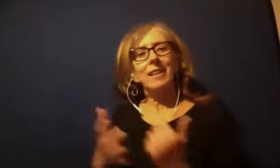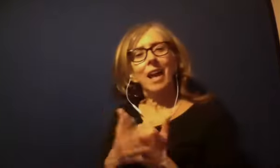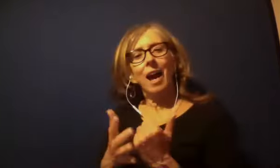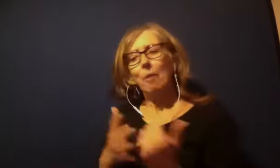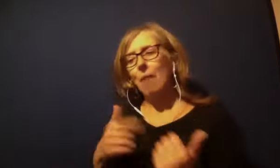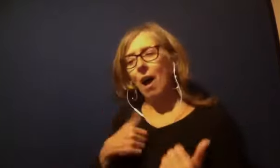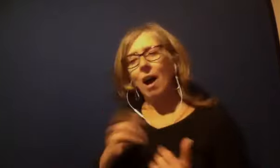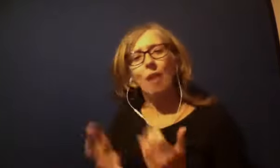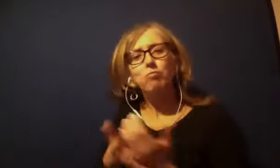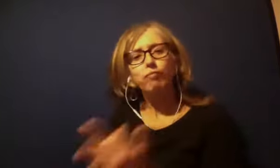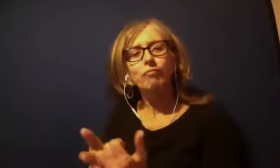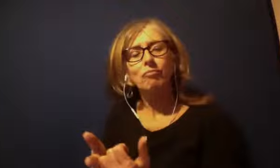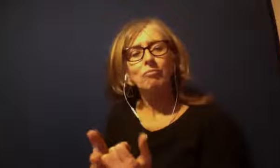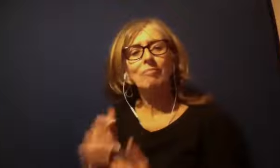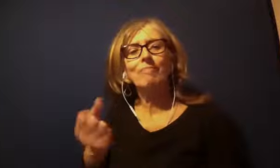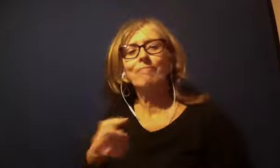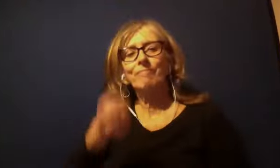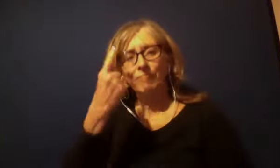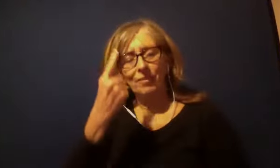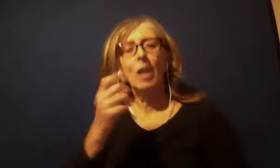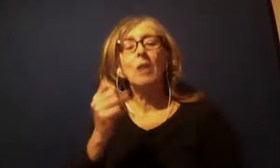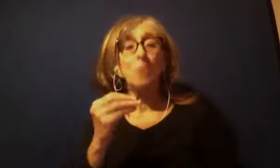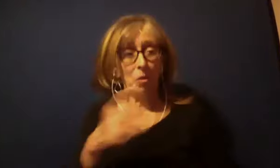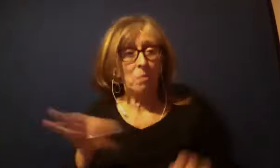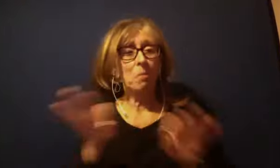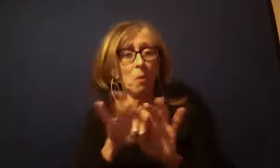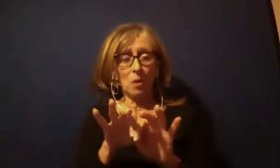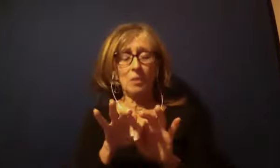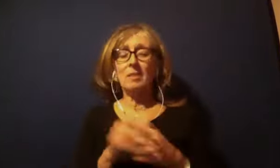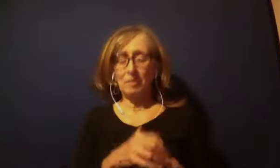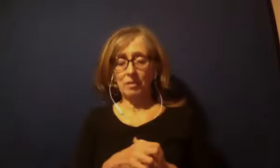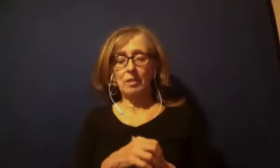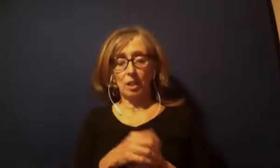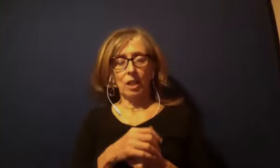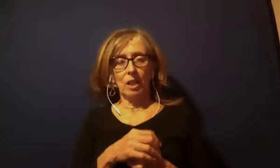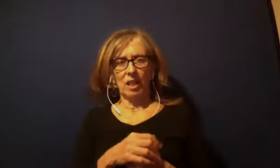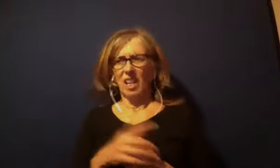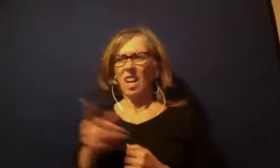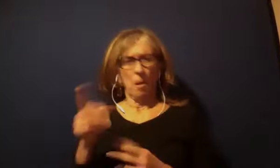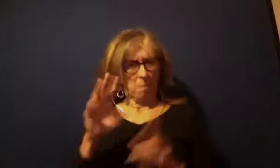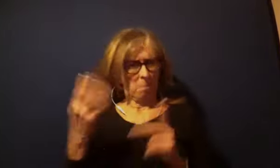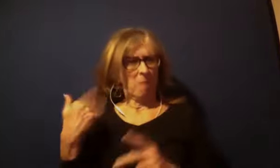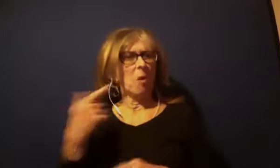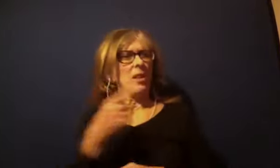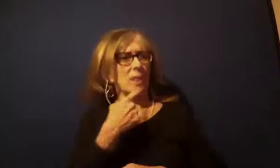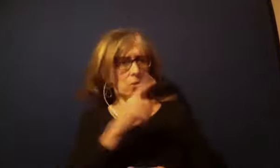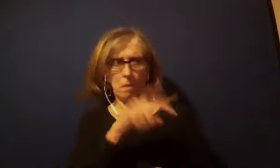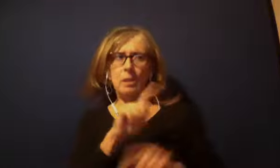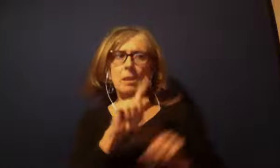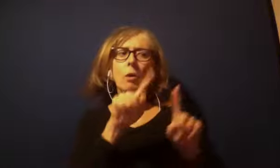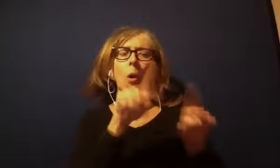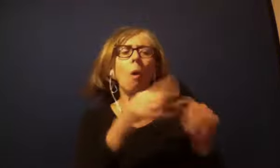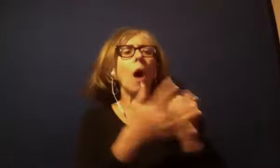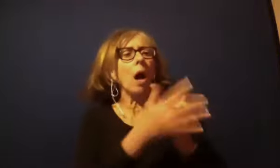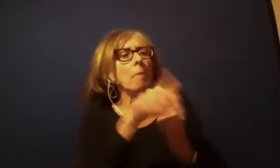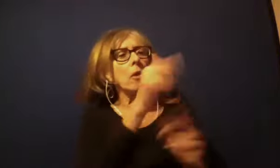to a stage where my sponsor said, well, you've got to go out and do service, you've got to help other people. I'm like, I can't possibly do that. And she pointed out to me that